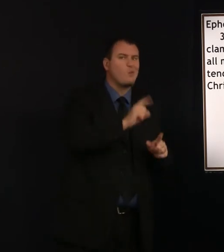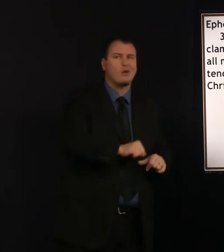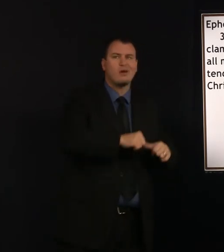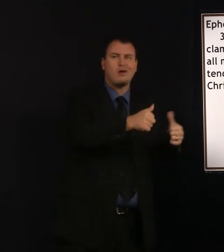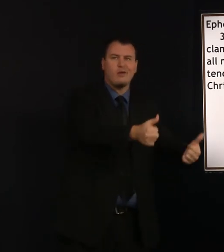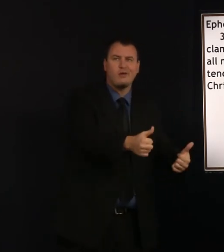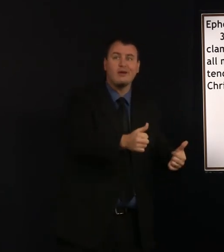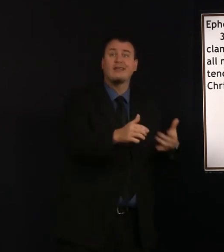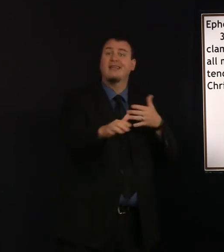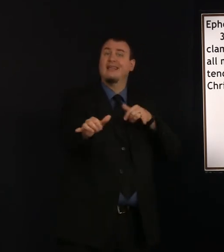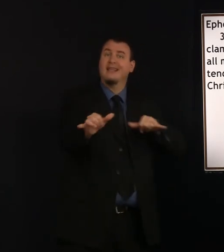Forgiving one